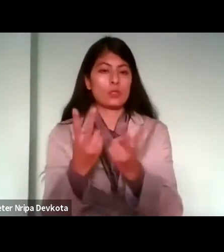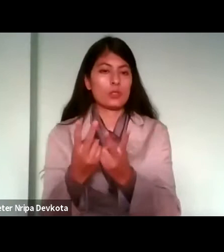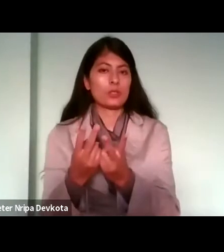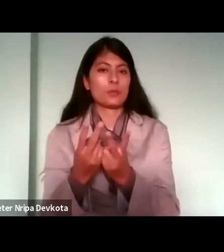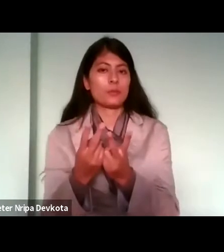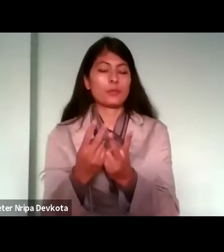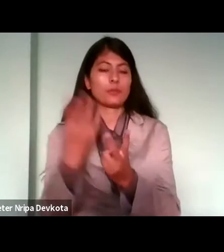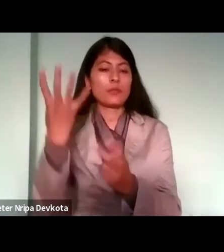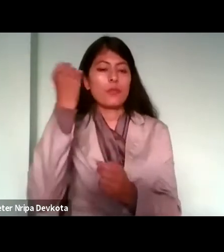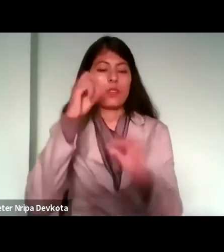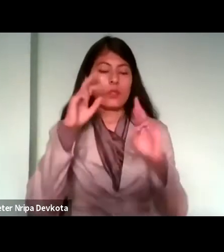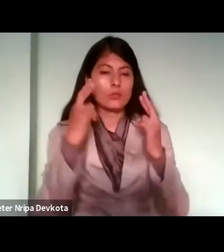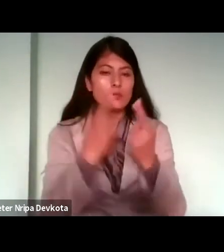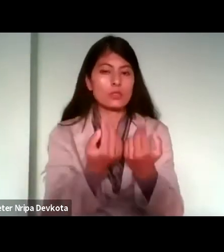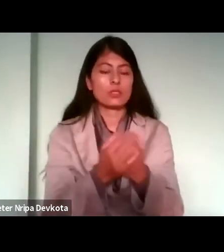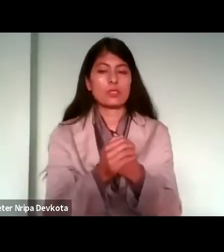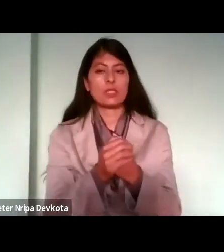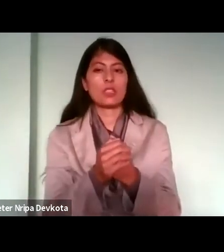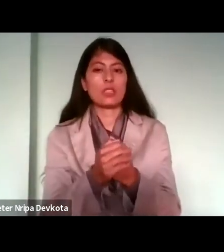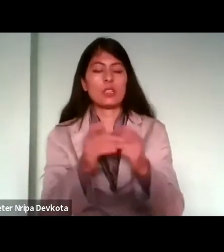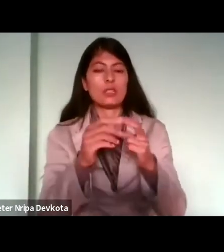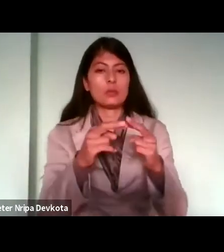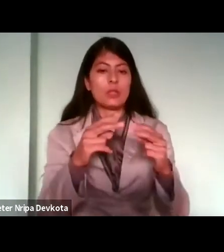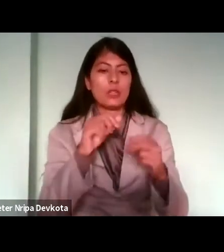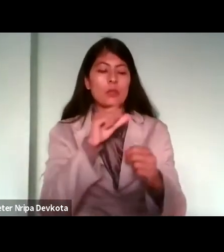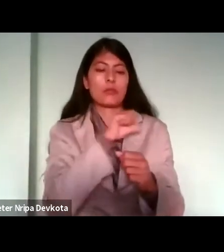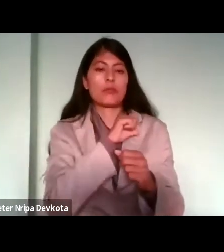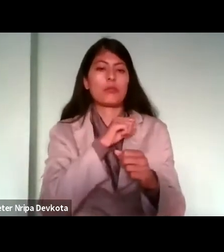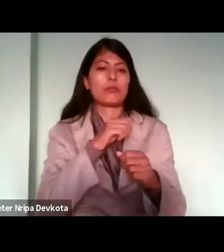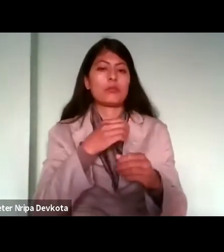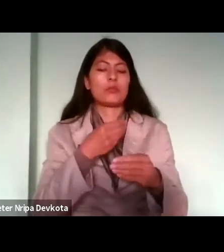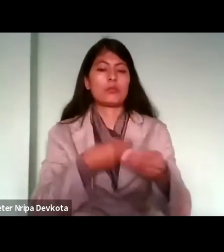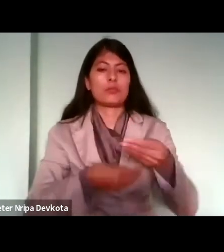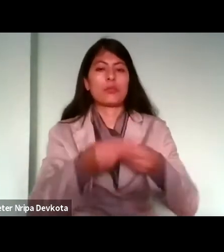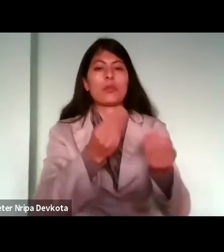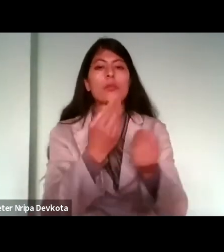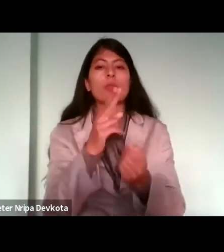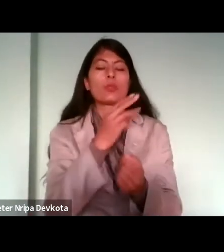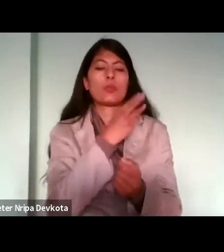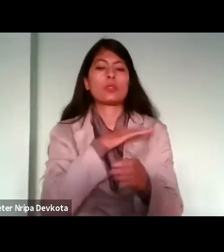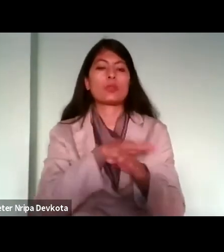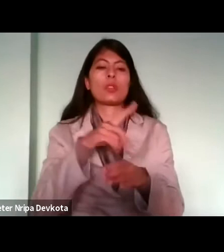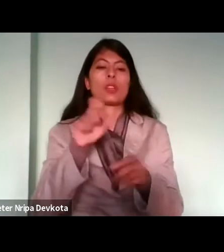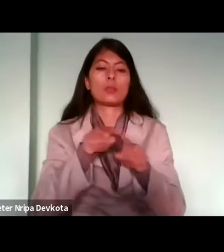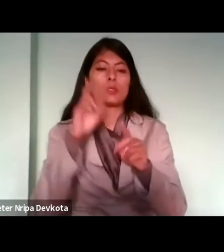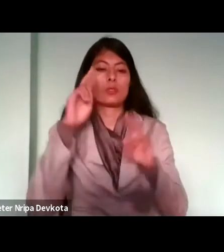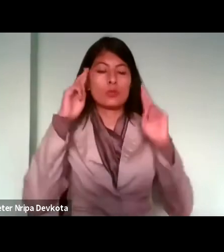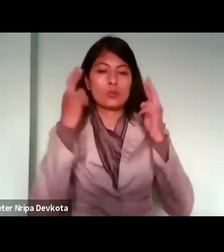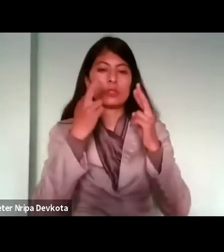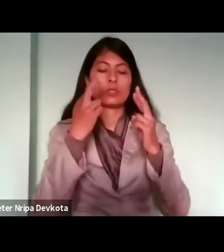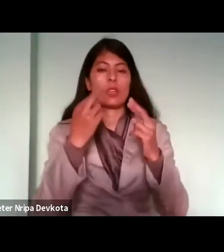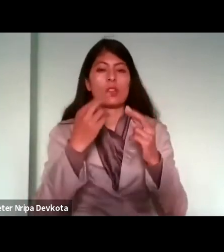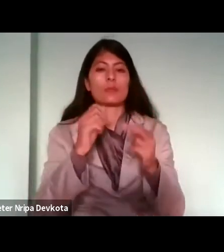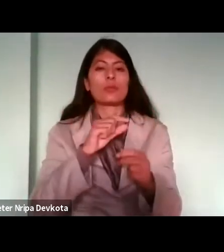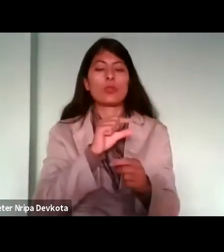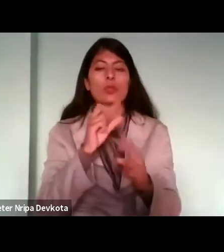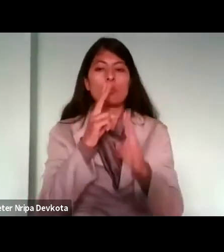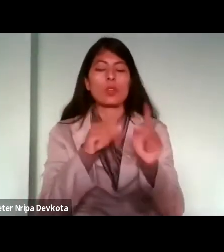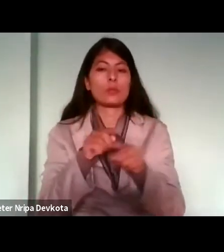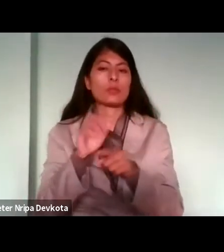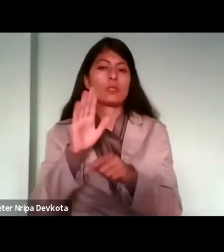rights protection mechanisms for trafficked persons are also quite well laid out. That was one of the weaknesses that we